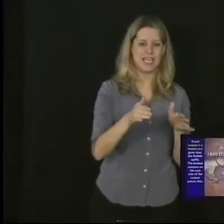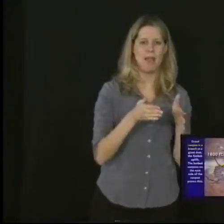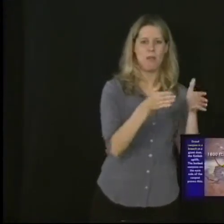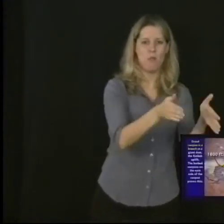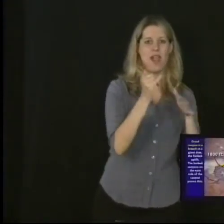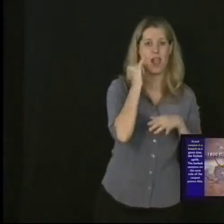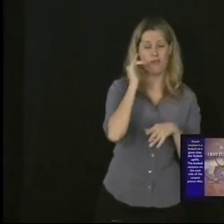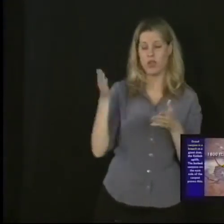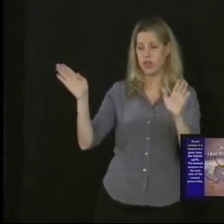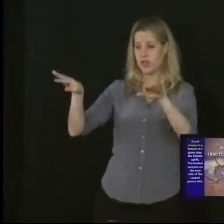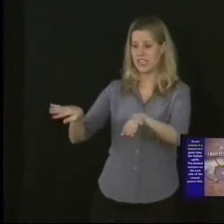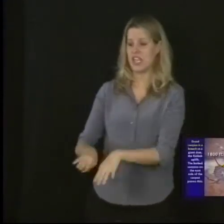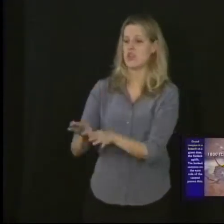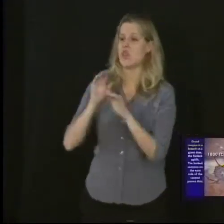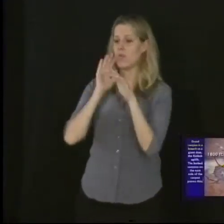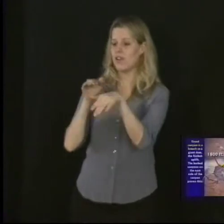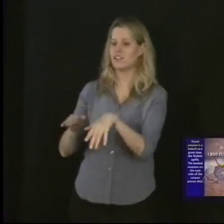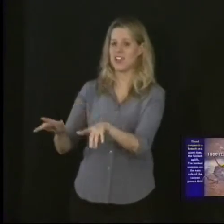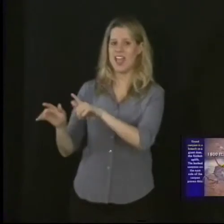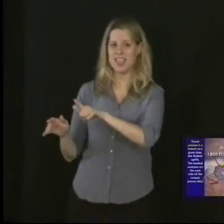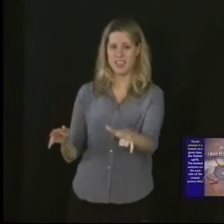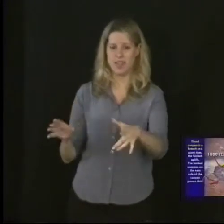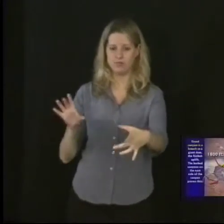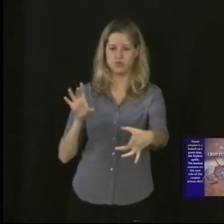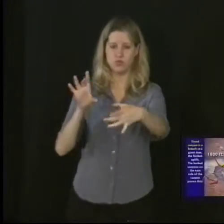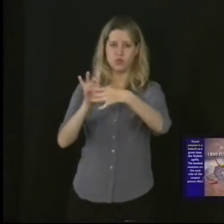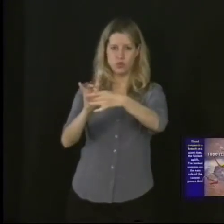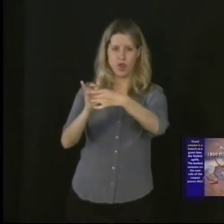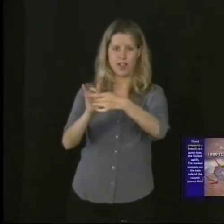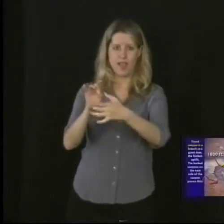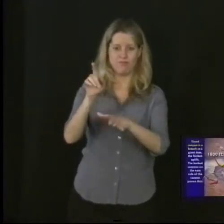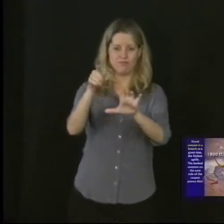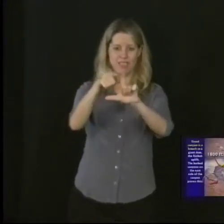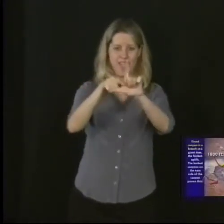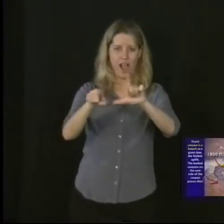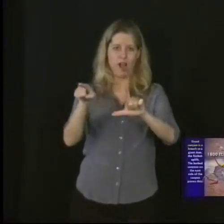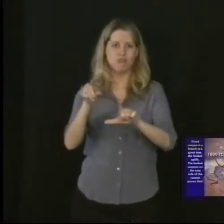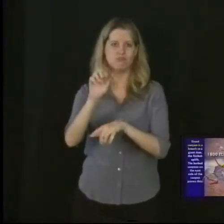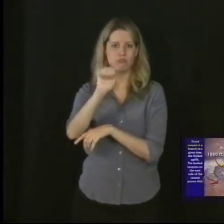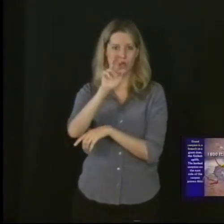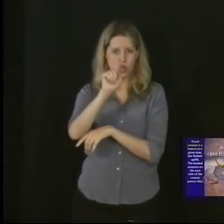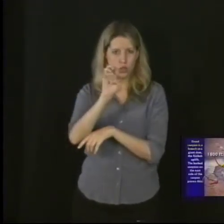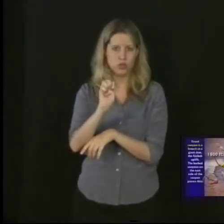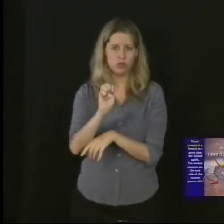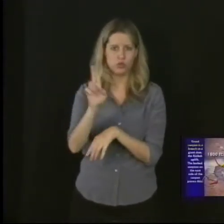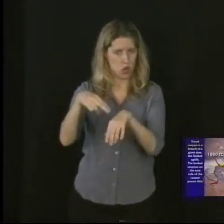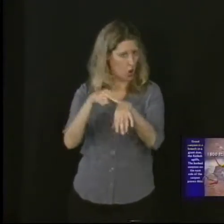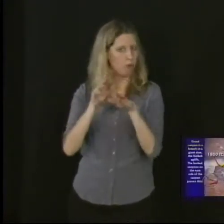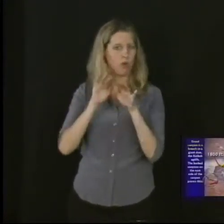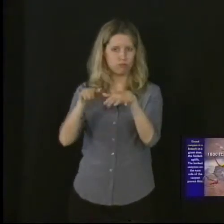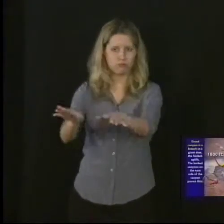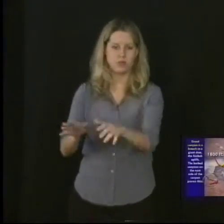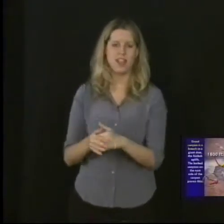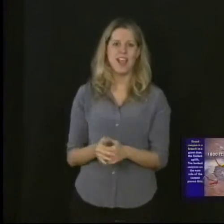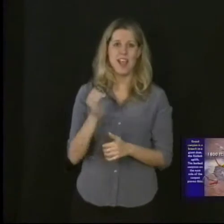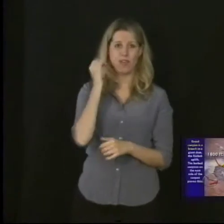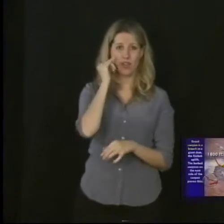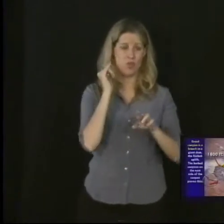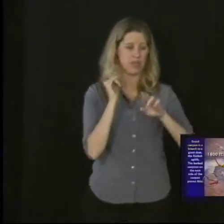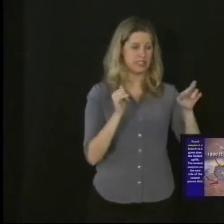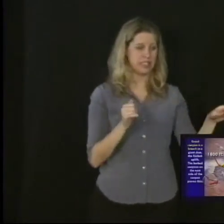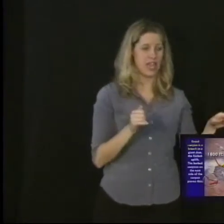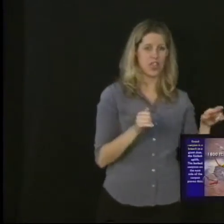the rivers on the lower left side join at acute angles, normal river pattern. If you look at the right side, the rivers go